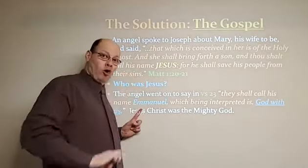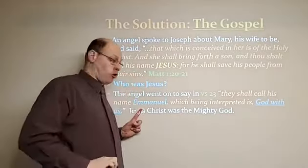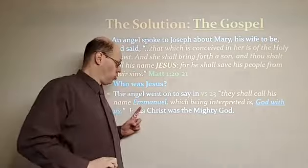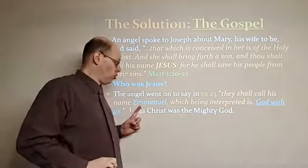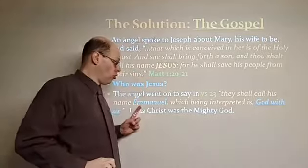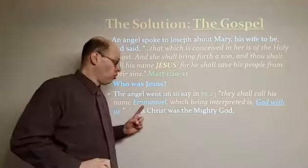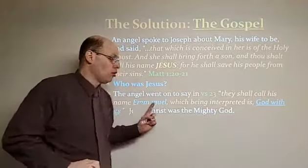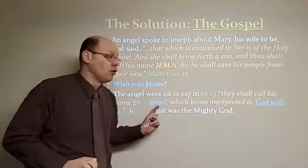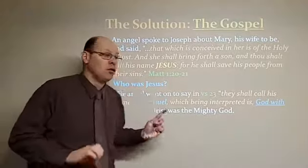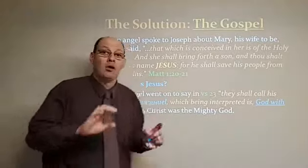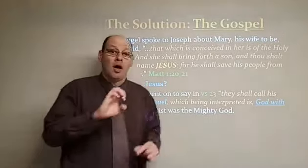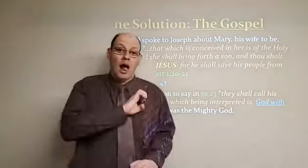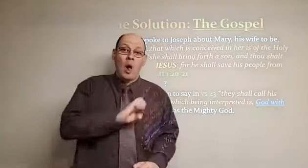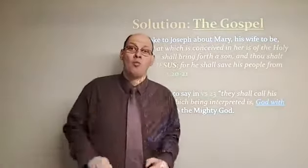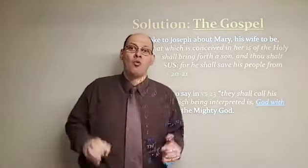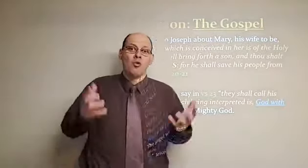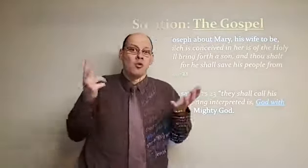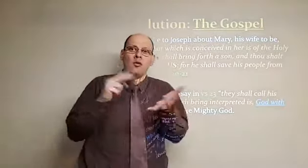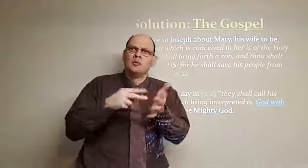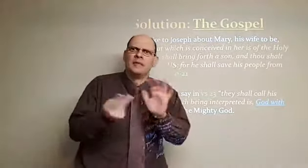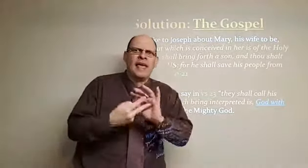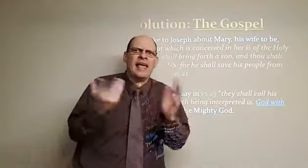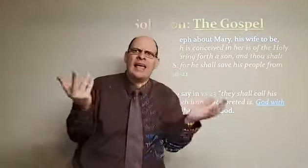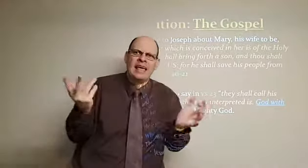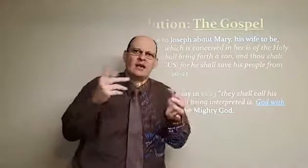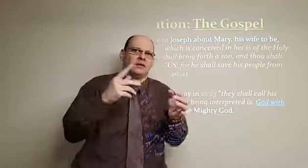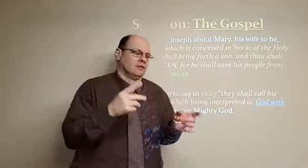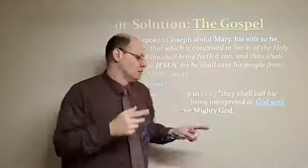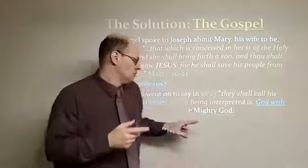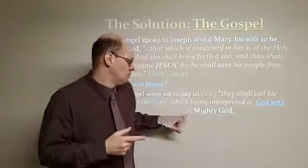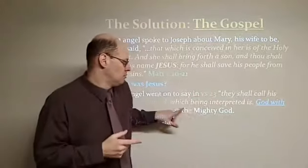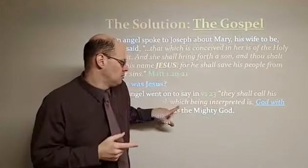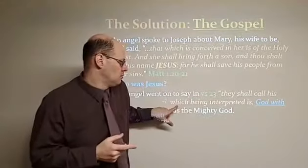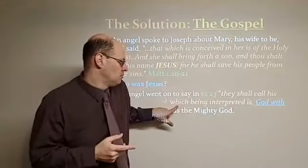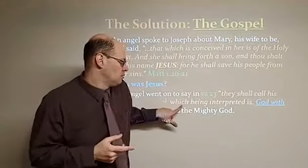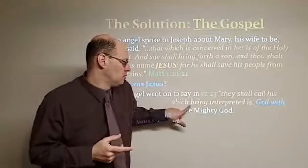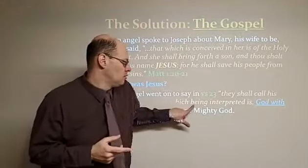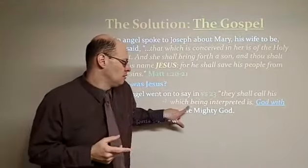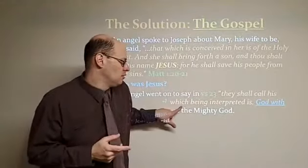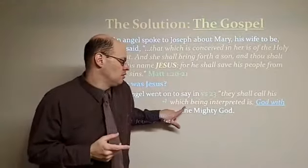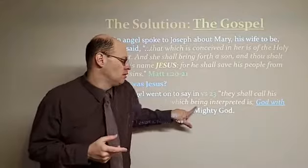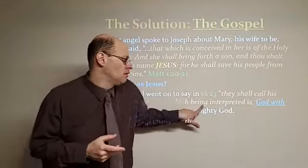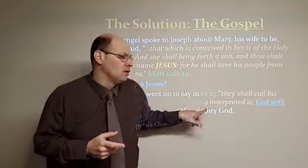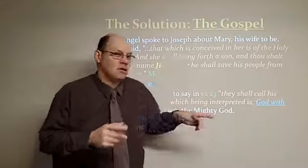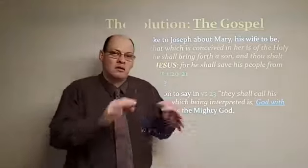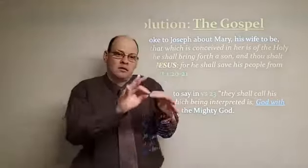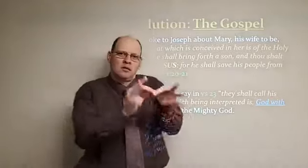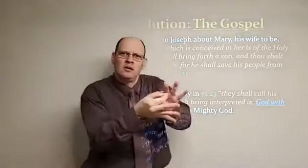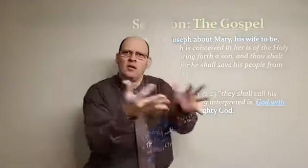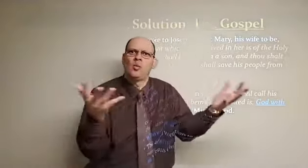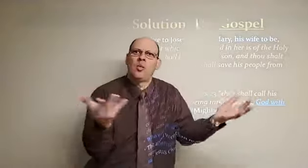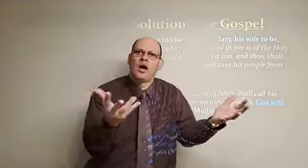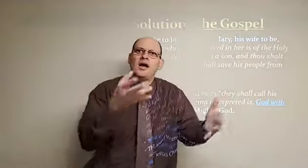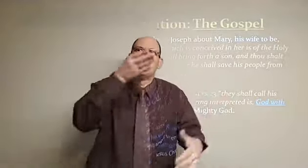E-M-M-A-N-U-E-L and that means what it was interpreted the meaning of that